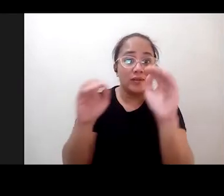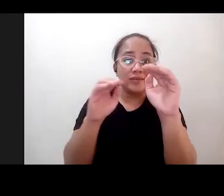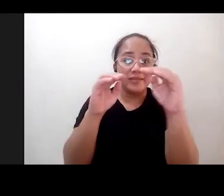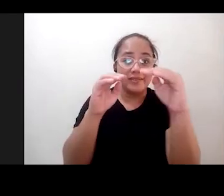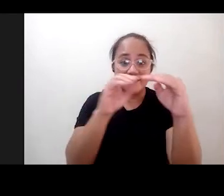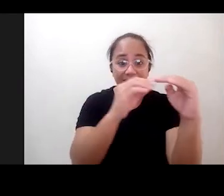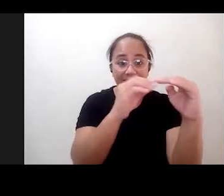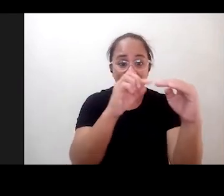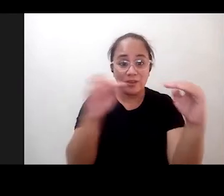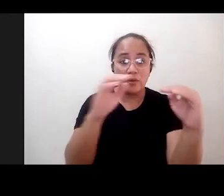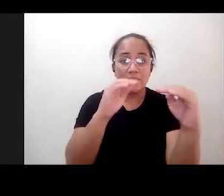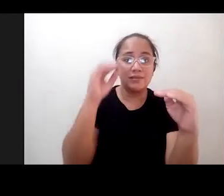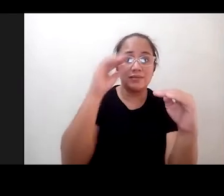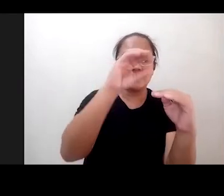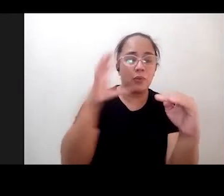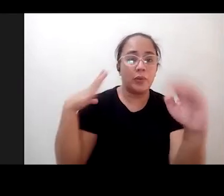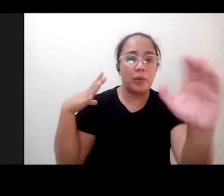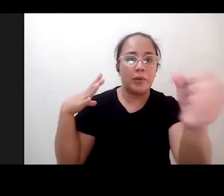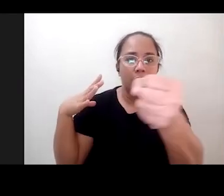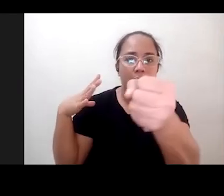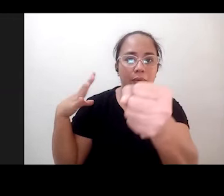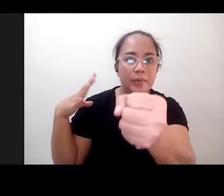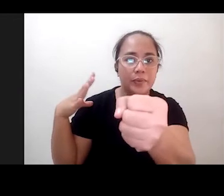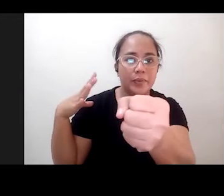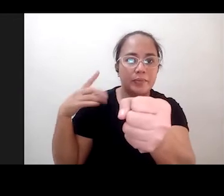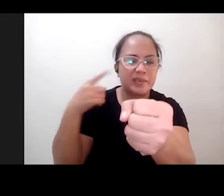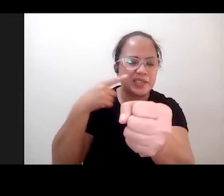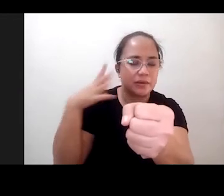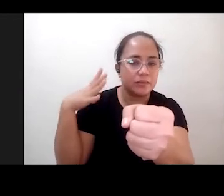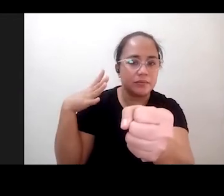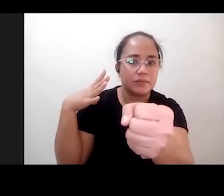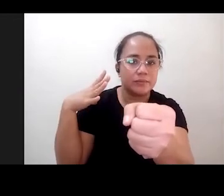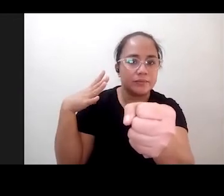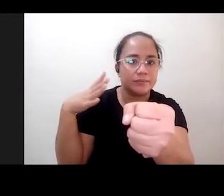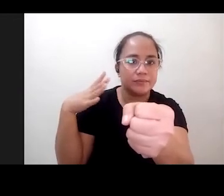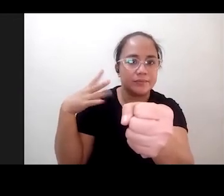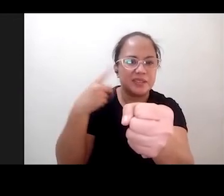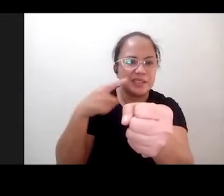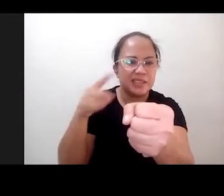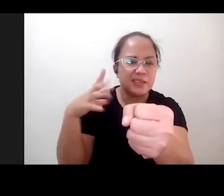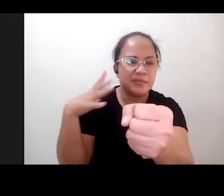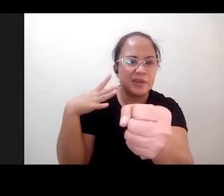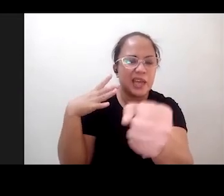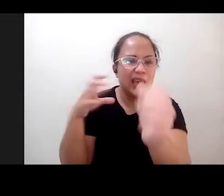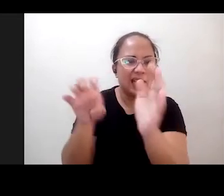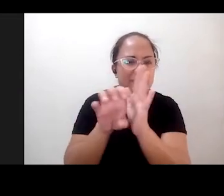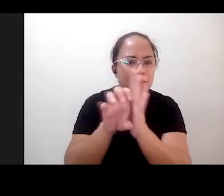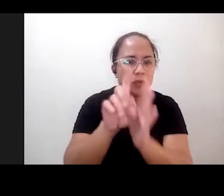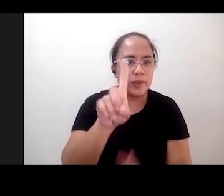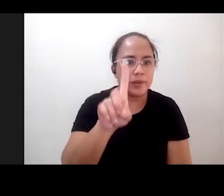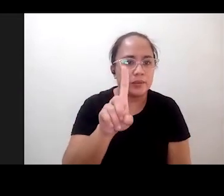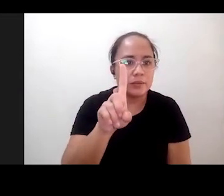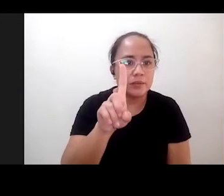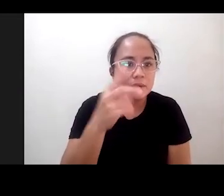Or let me see, let me go back and let me see example 1.